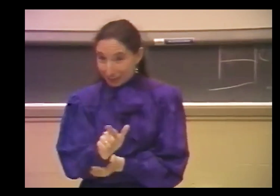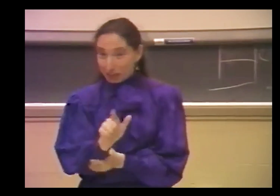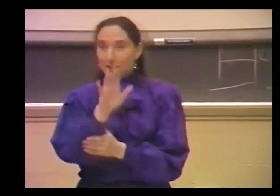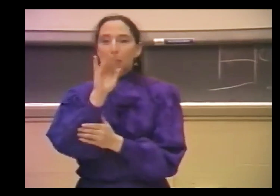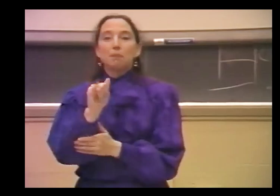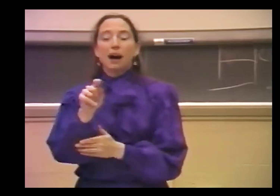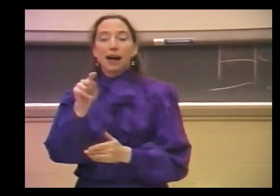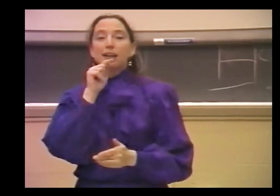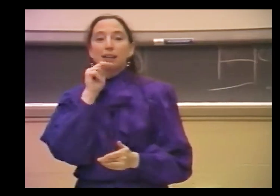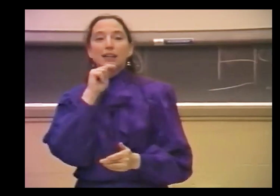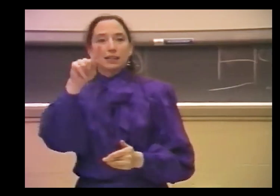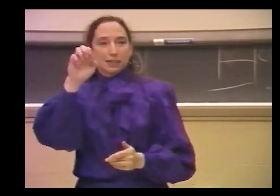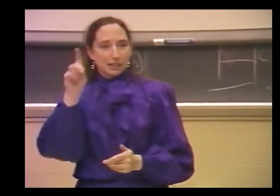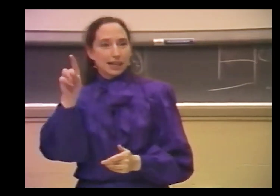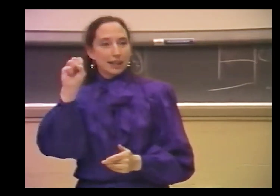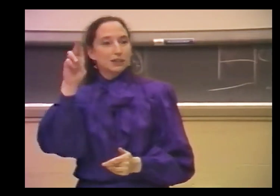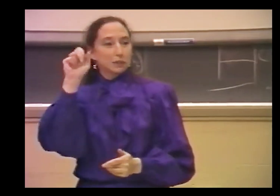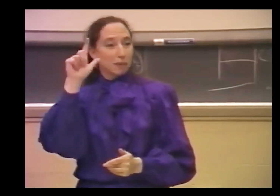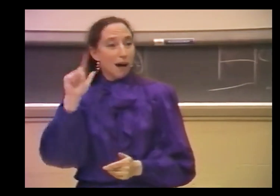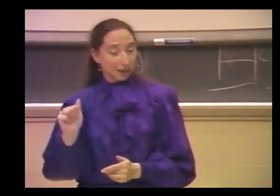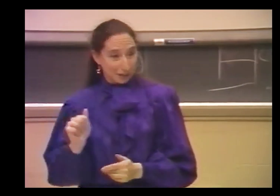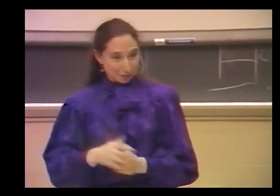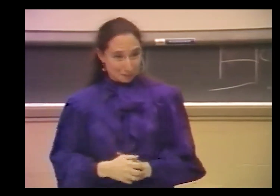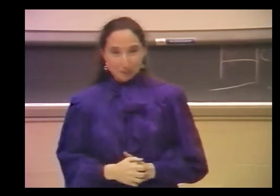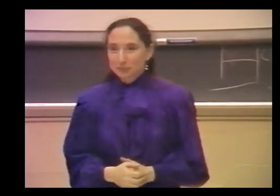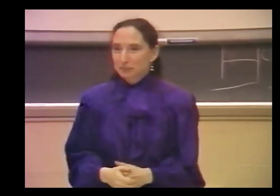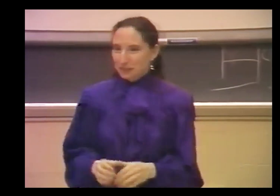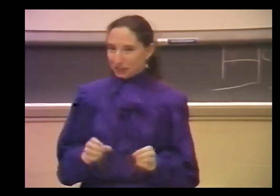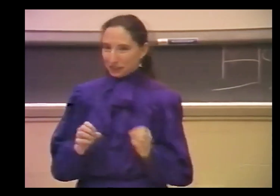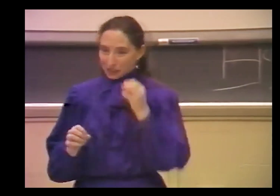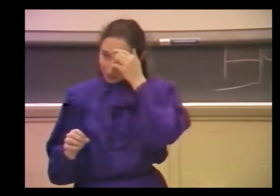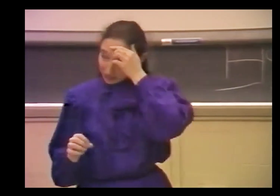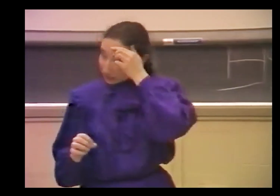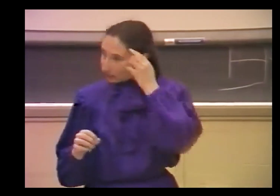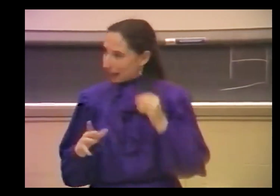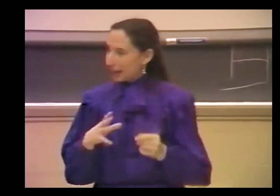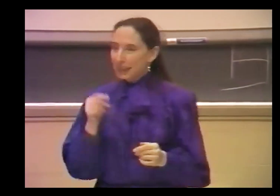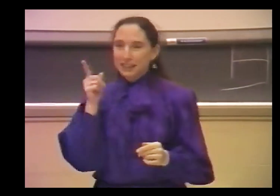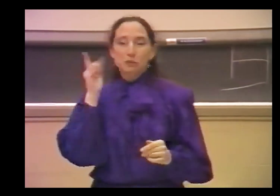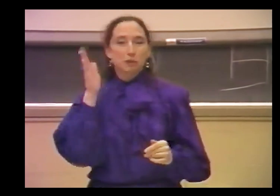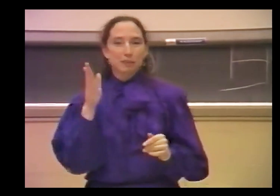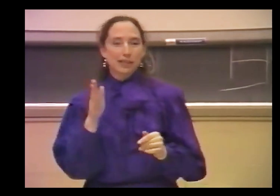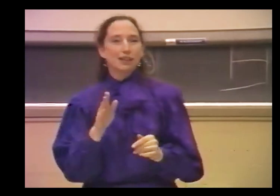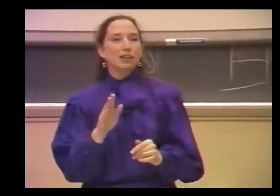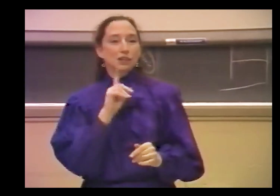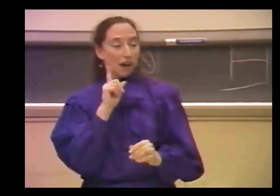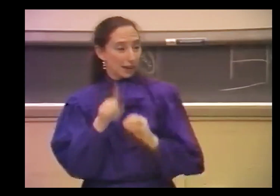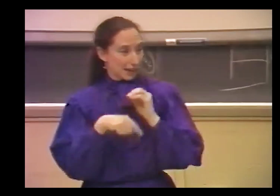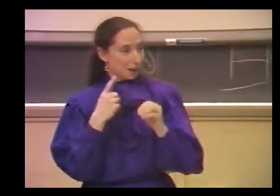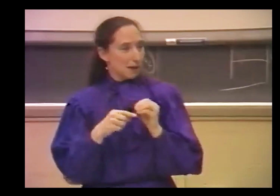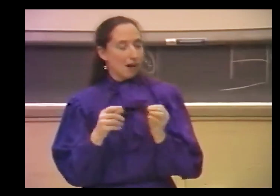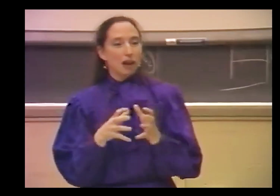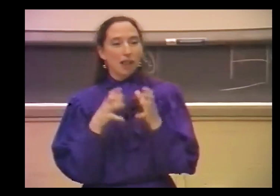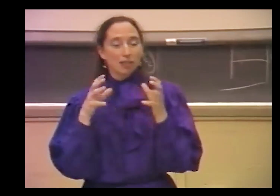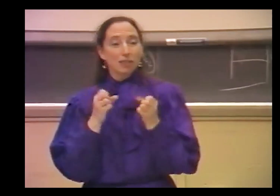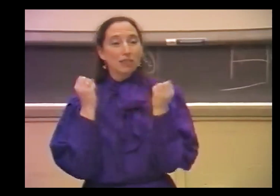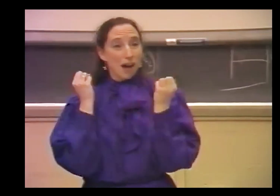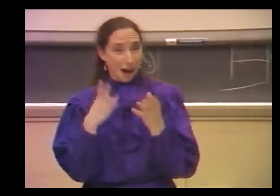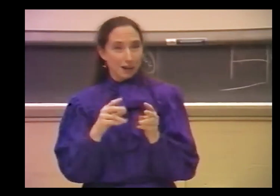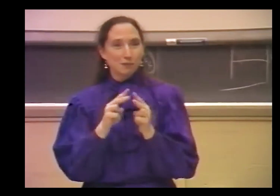ASL, by Ted Sapala. Okay, and he will be talking about a lot of